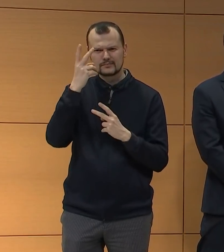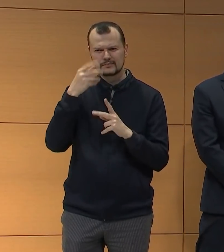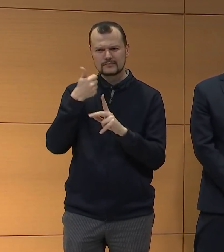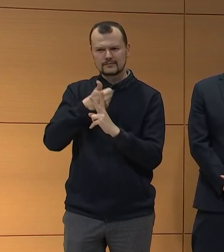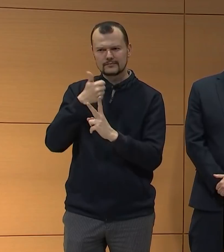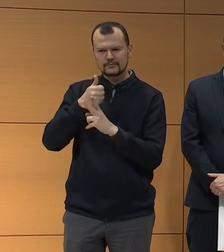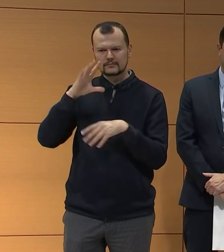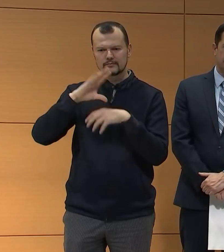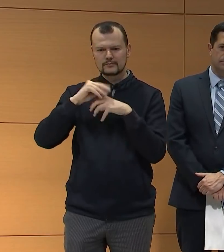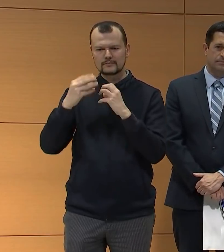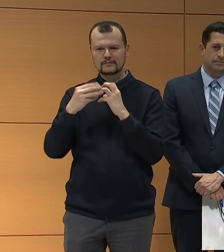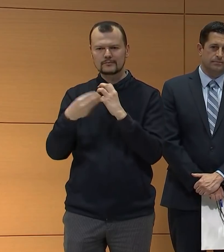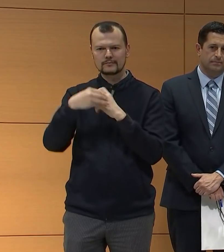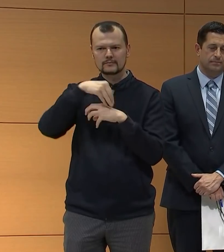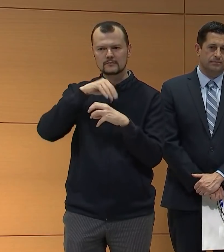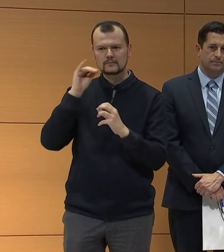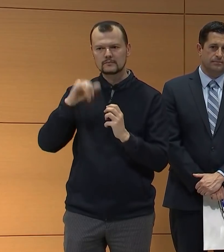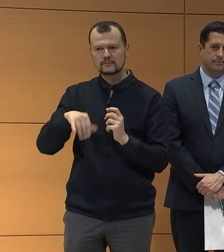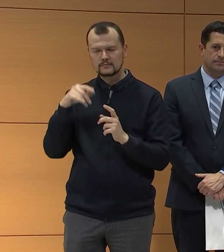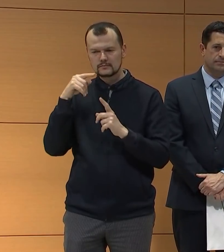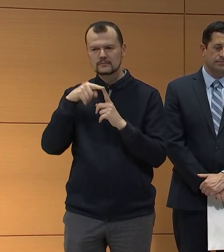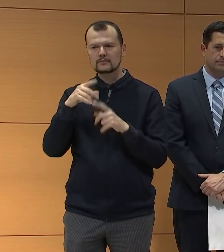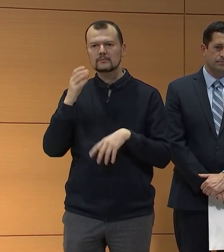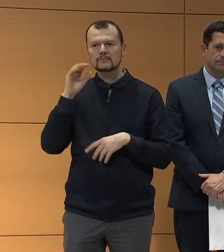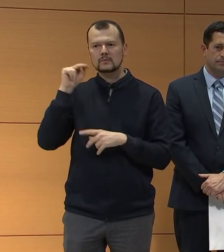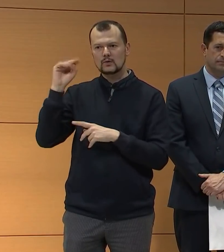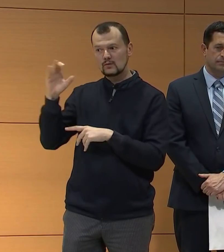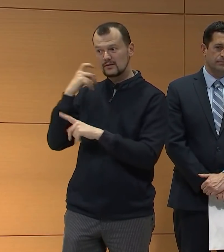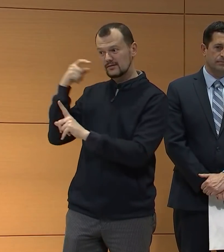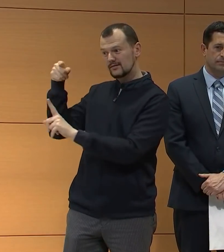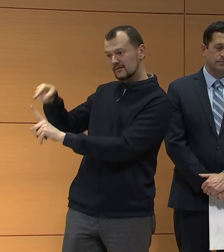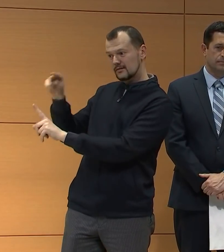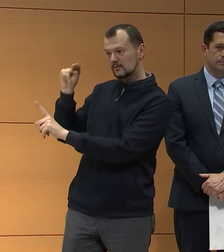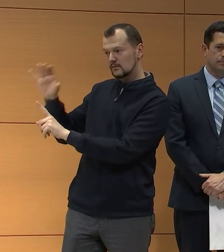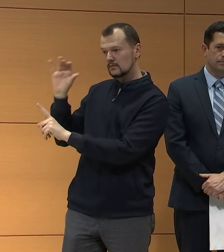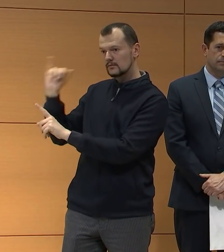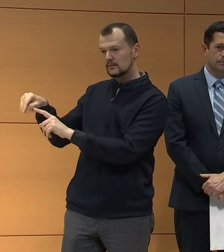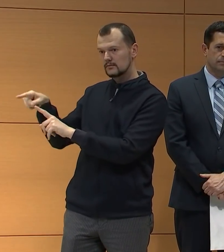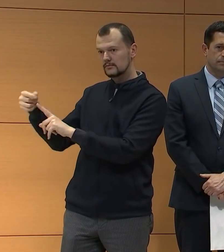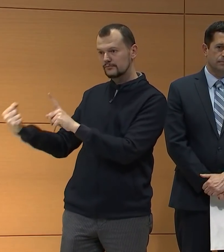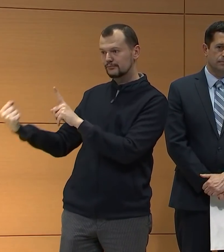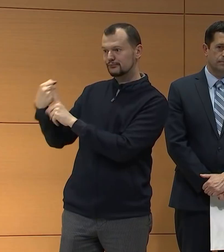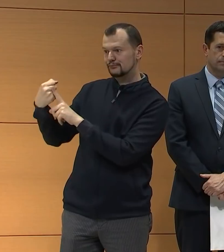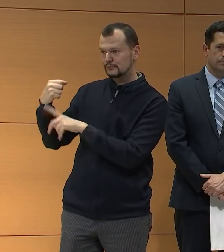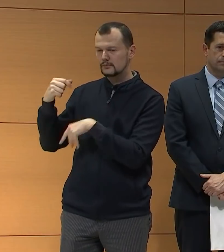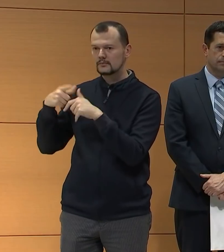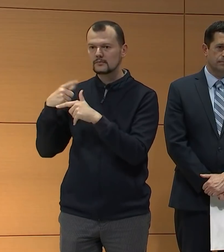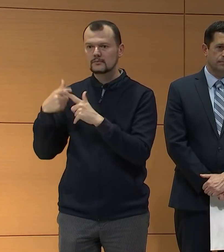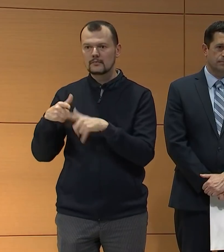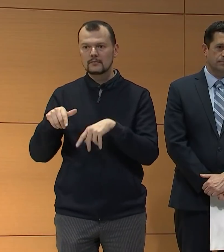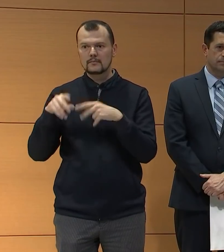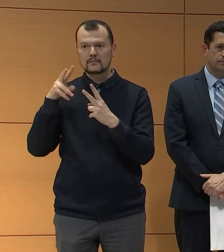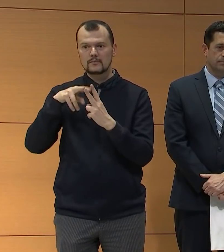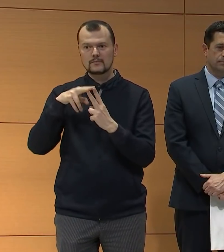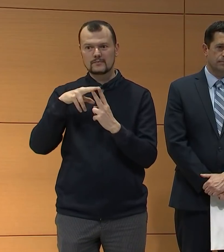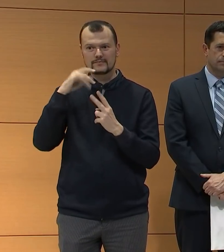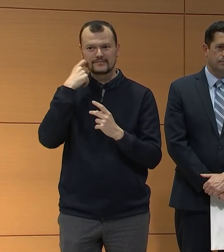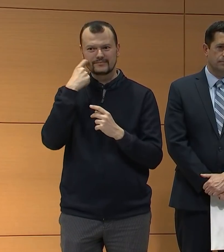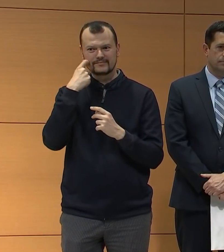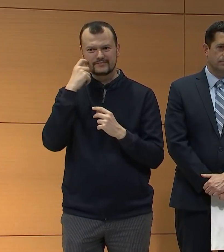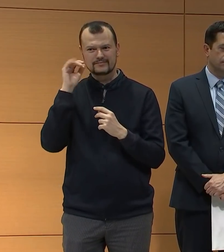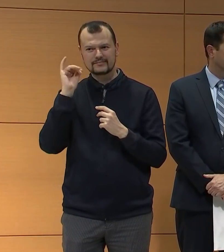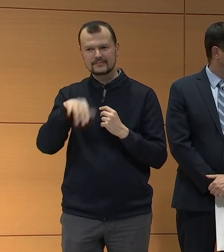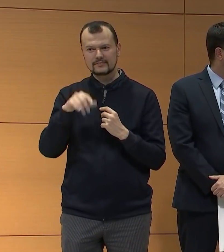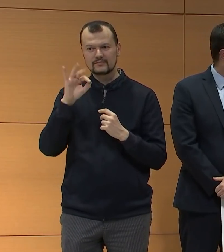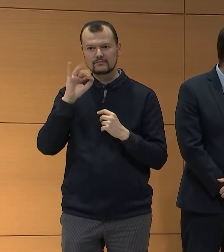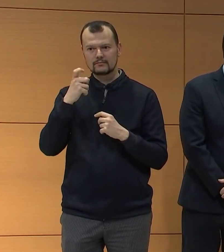the North Carolina case a Fairfax County resident, or the two most recent cases, did they travel to North Carolina? How did that happen?